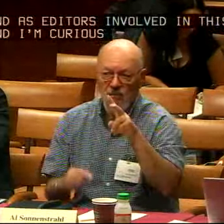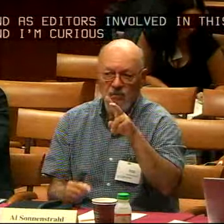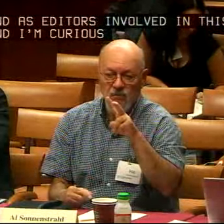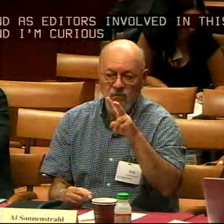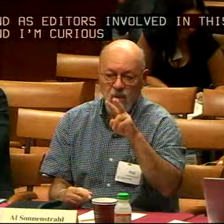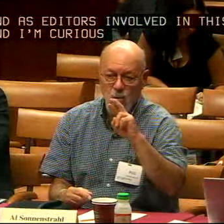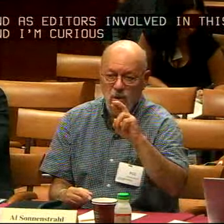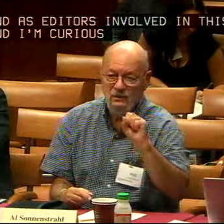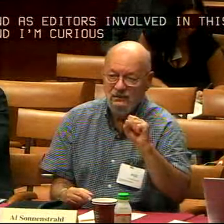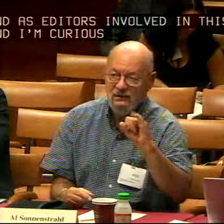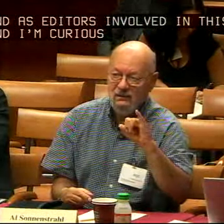what we've been talking about?